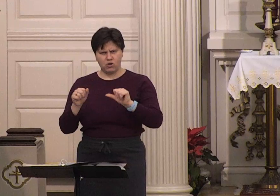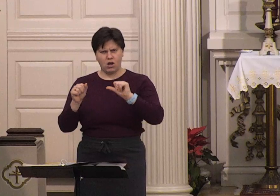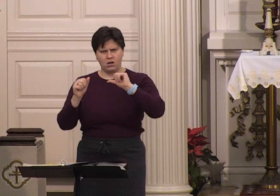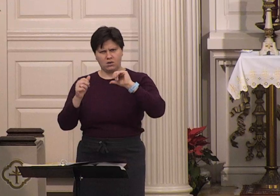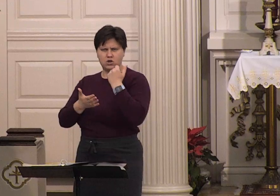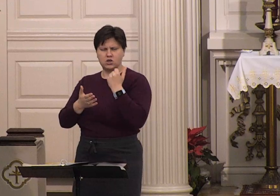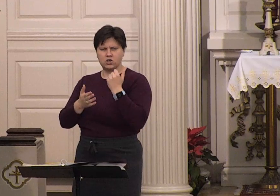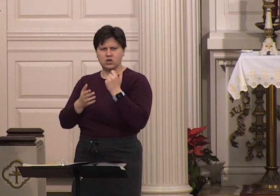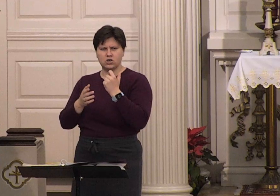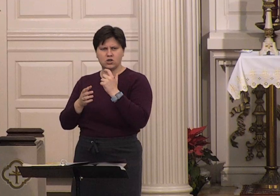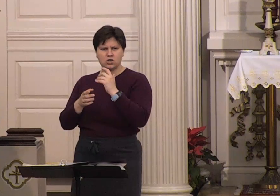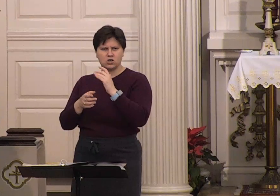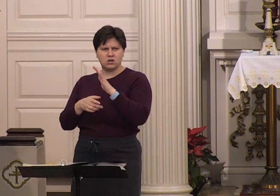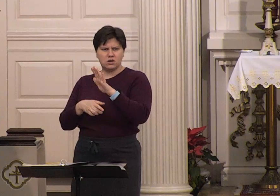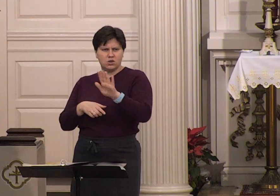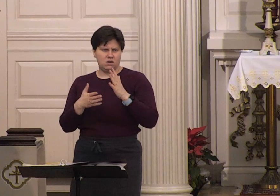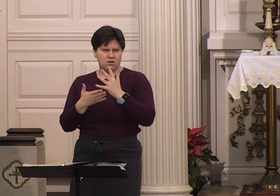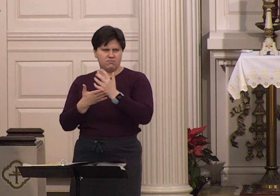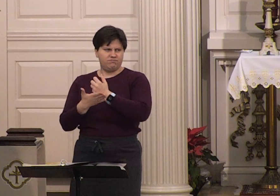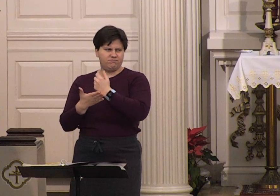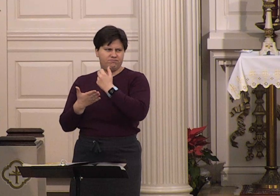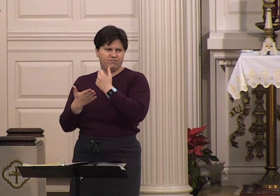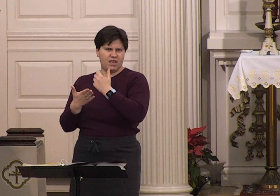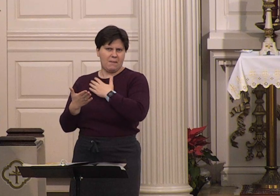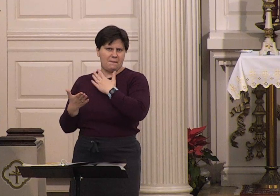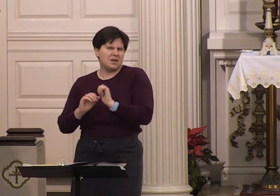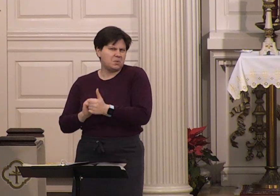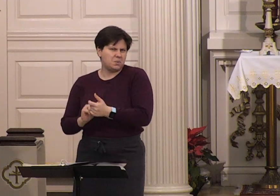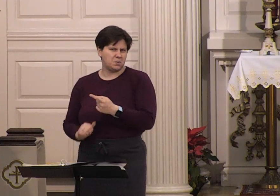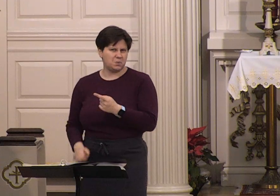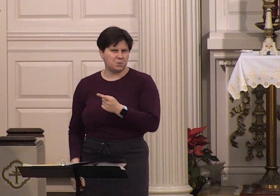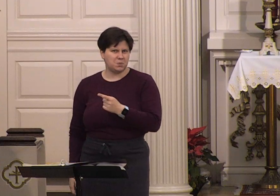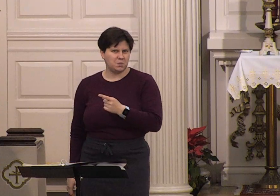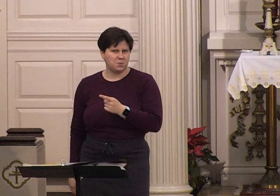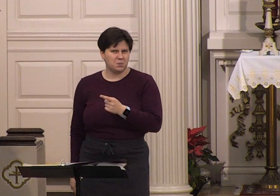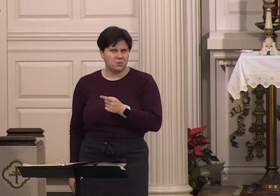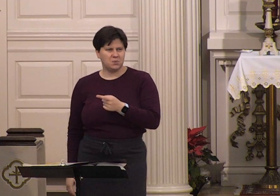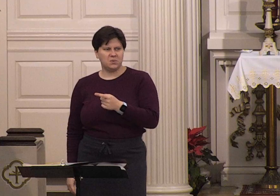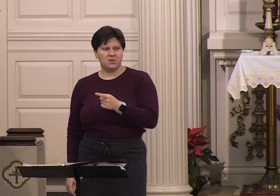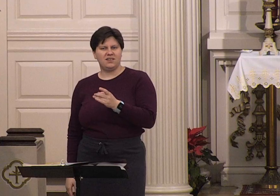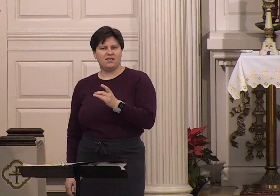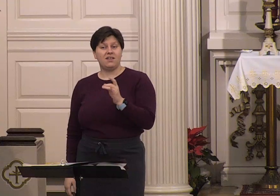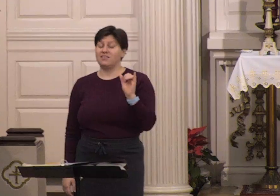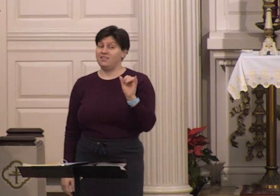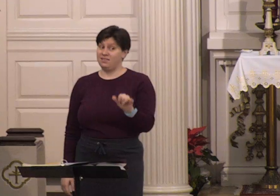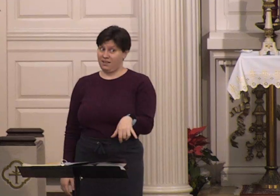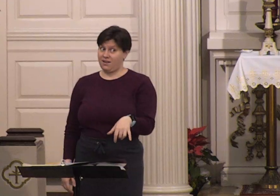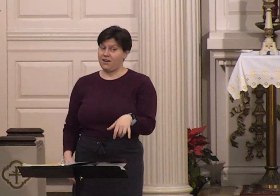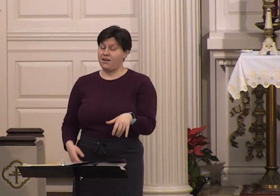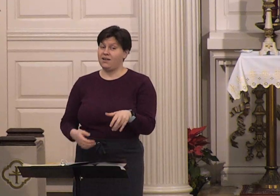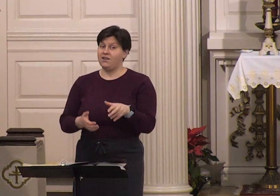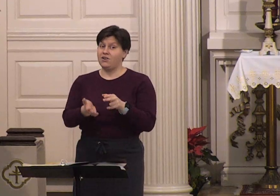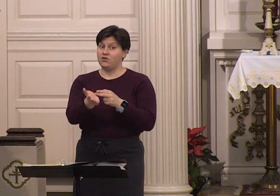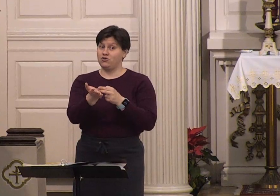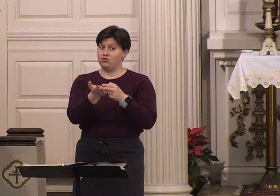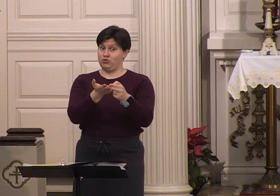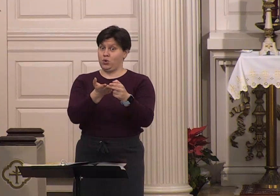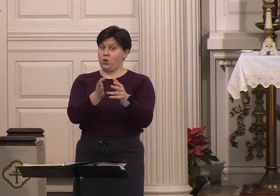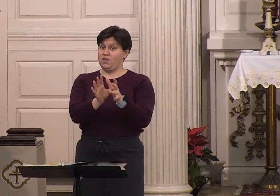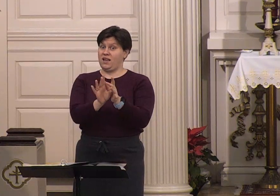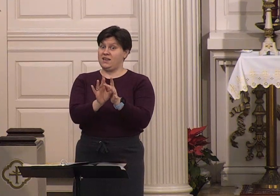some measure of happiness. That exercise in truth-telling can also